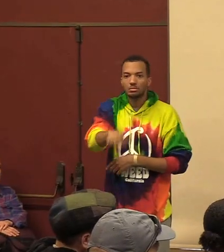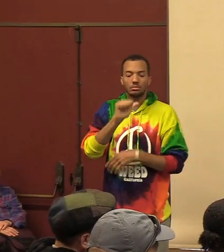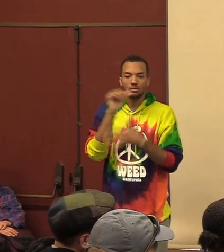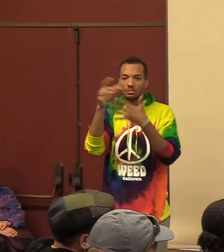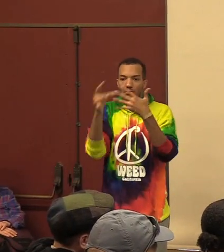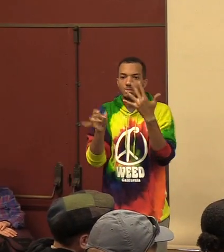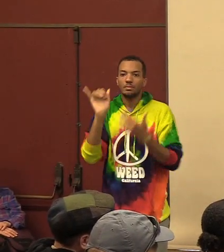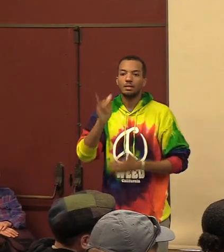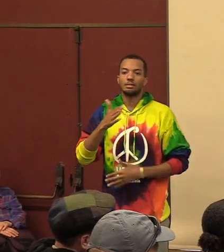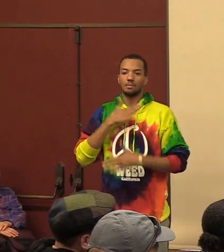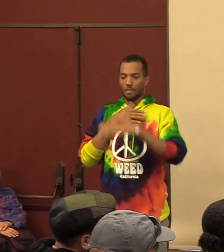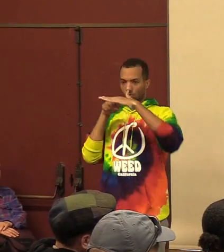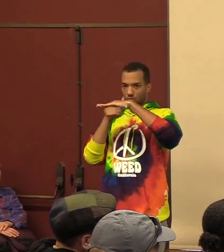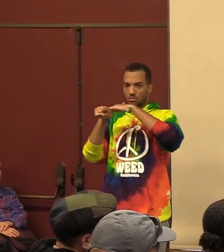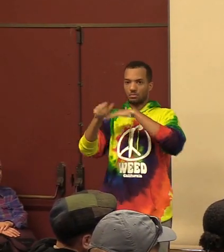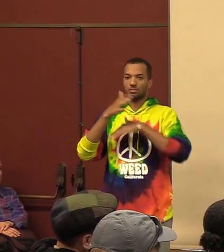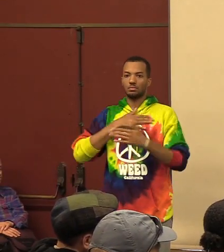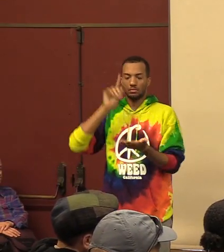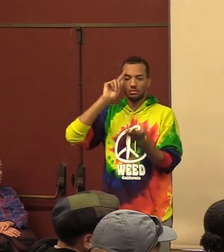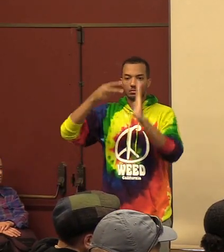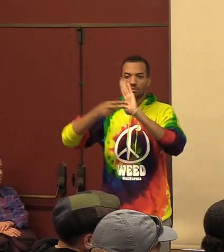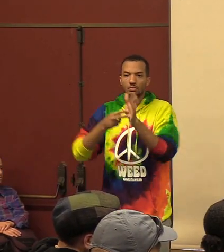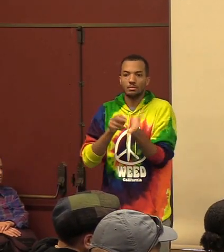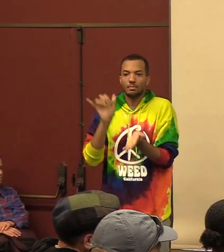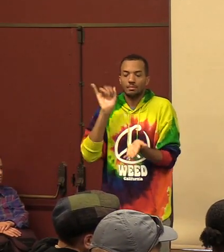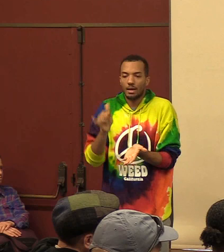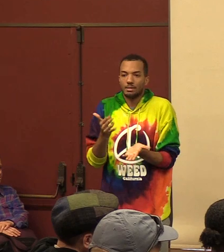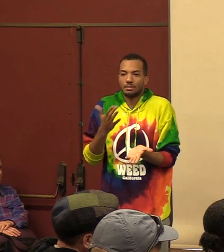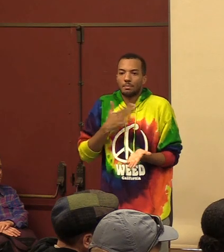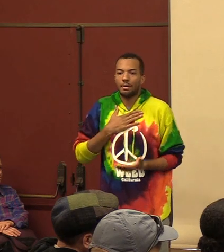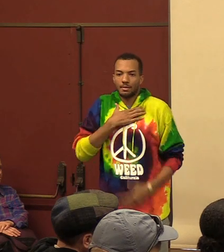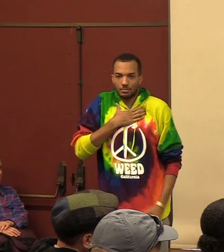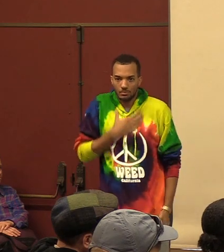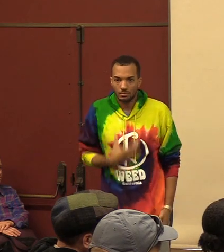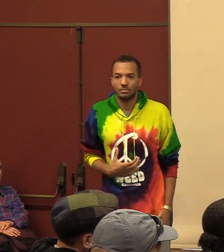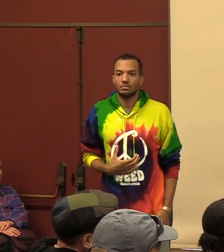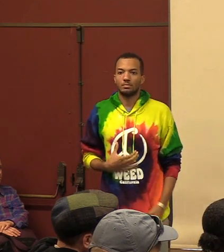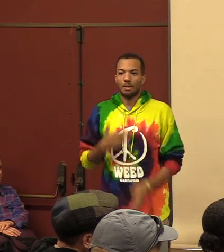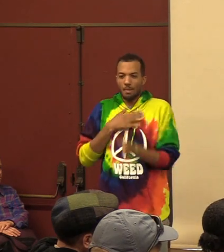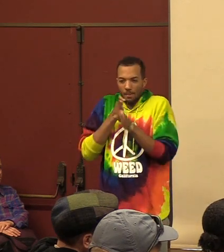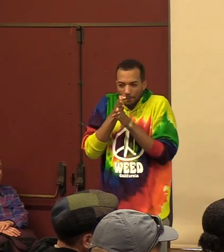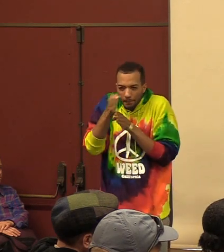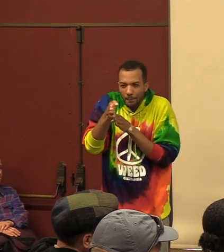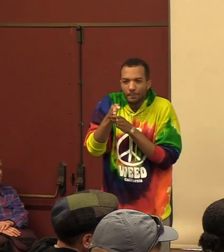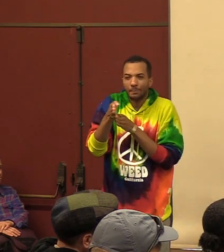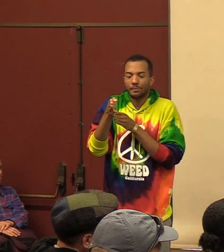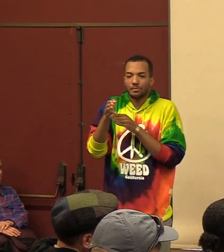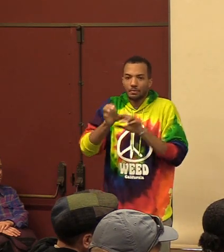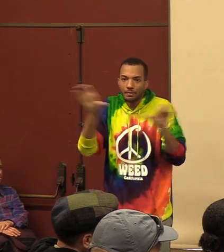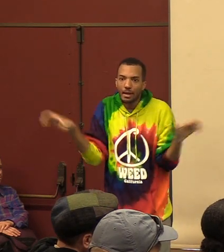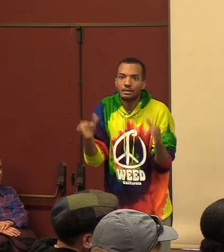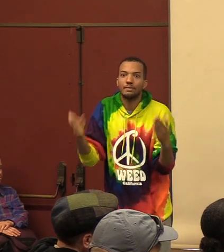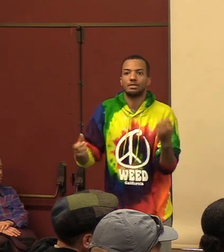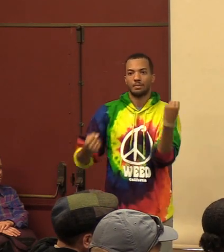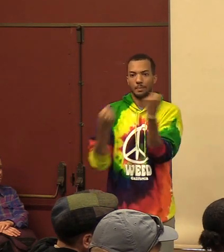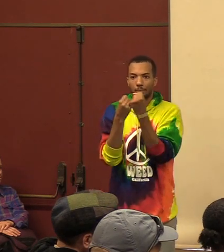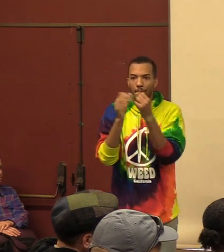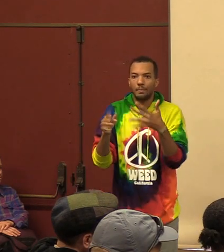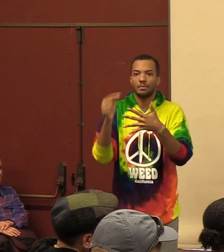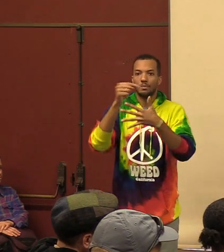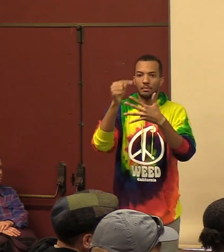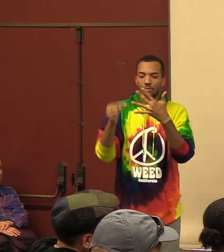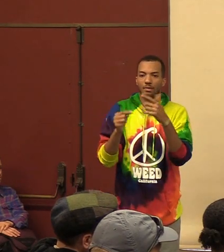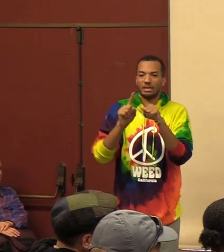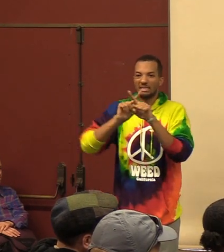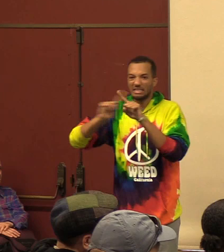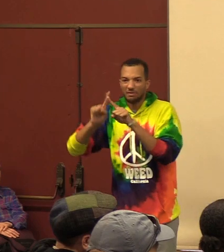that is my journey. That is what I'm into right now. I'm into all kind of activism. I want to